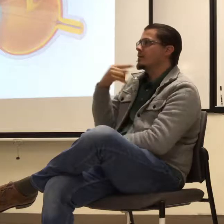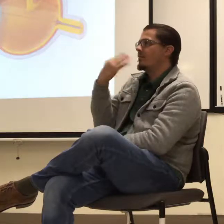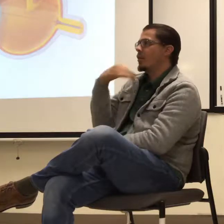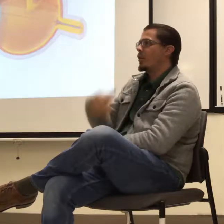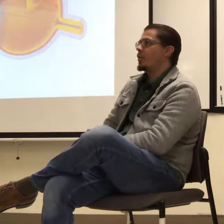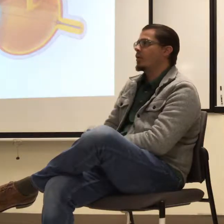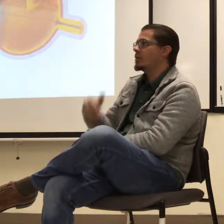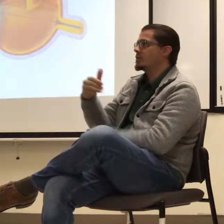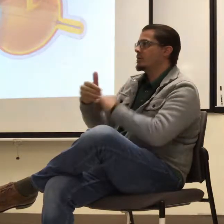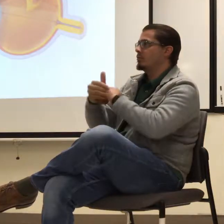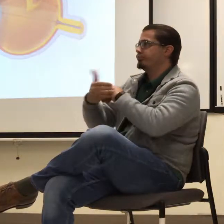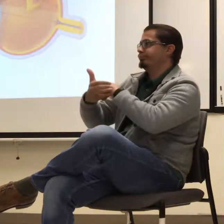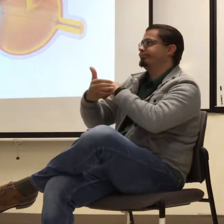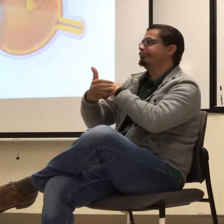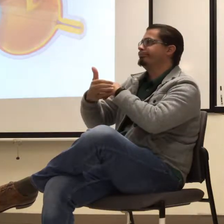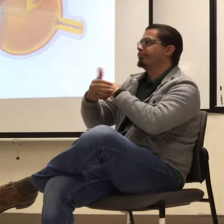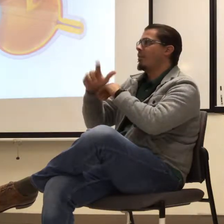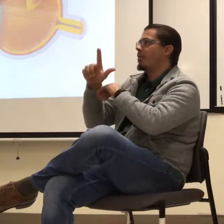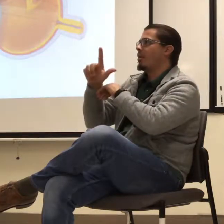there is a lens